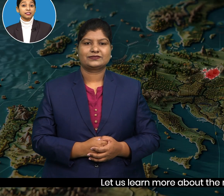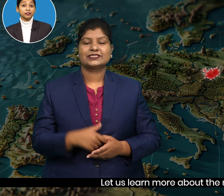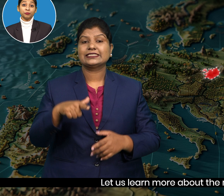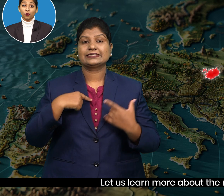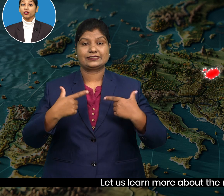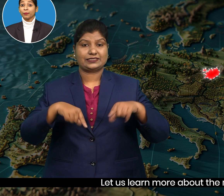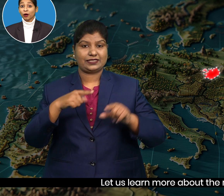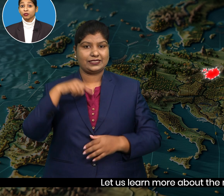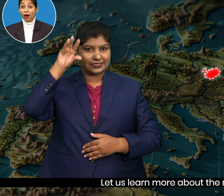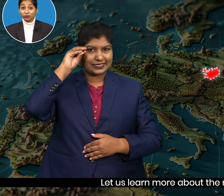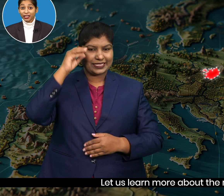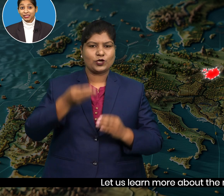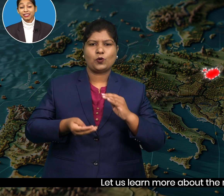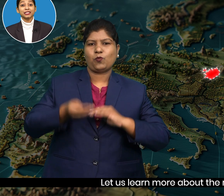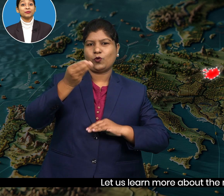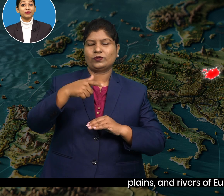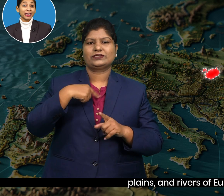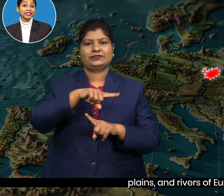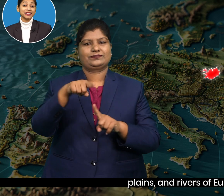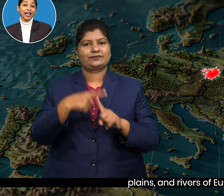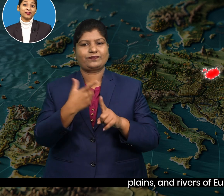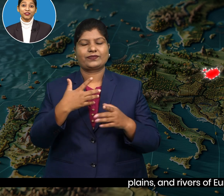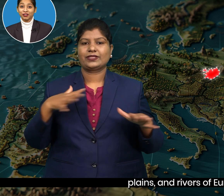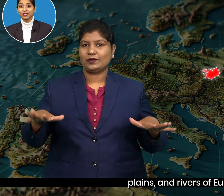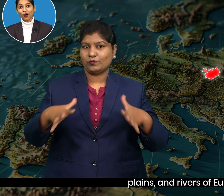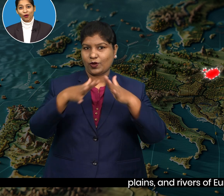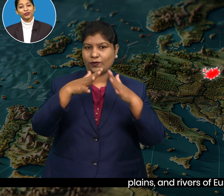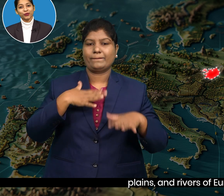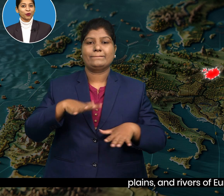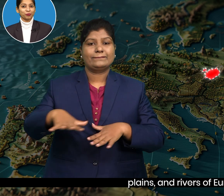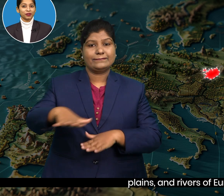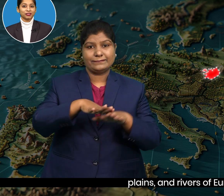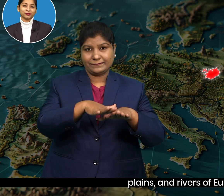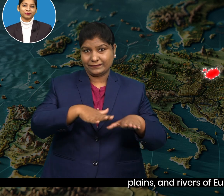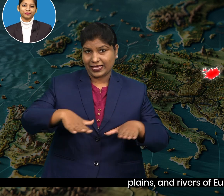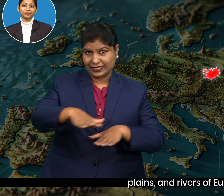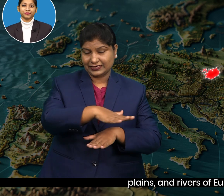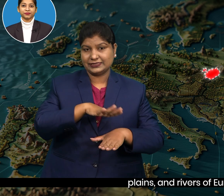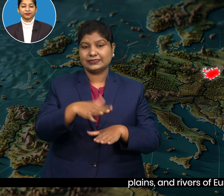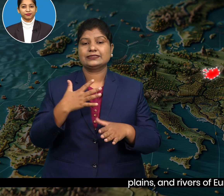Let us learn more about the mountains, plains and rivers of Europe.